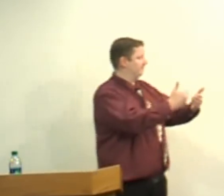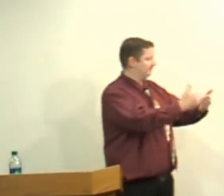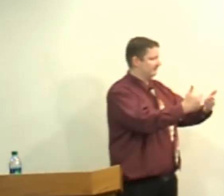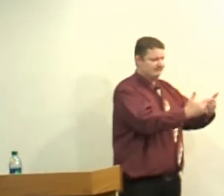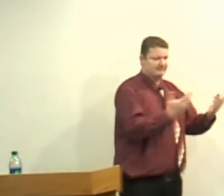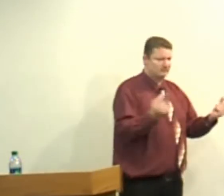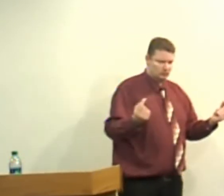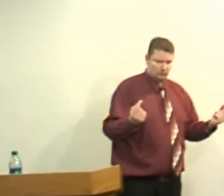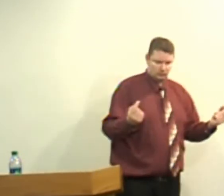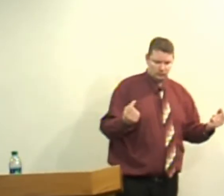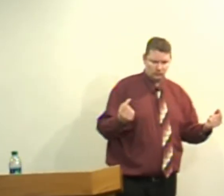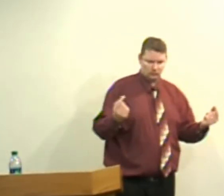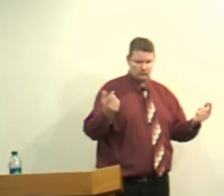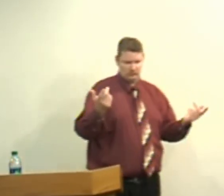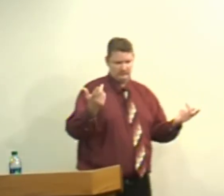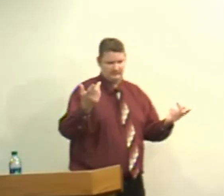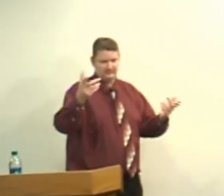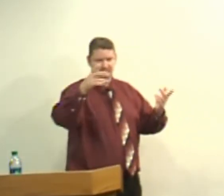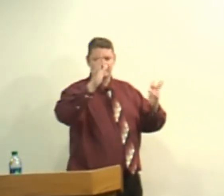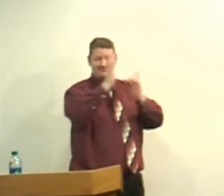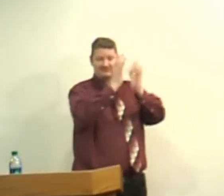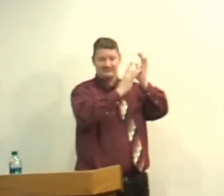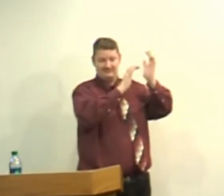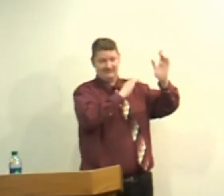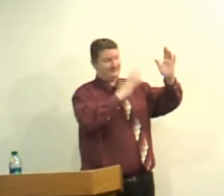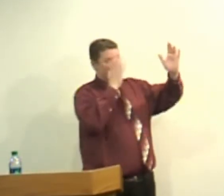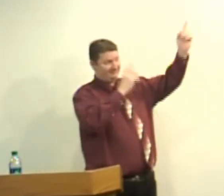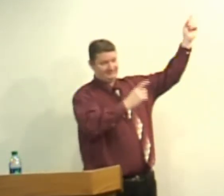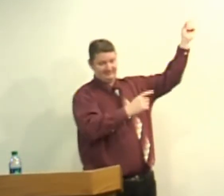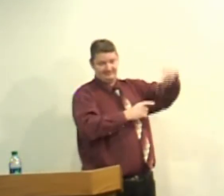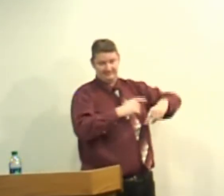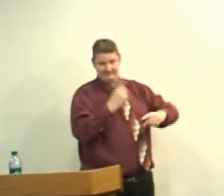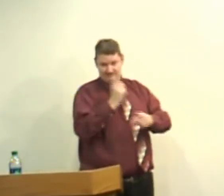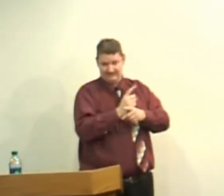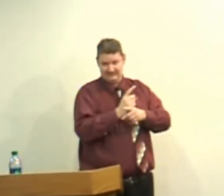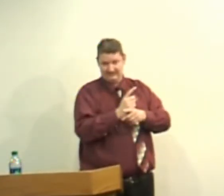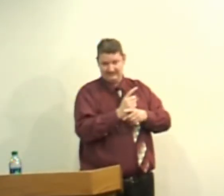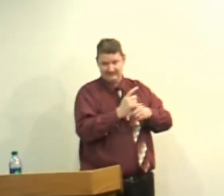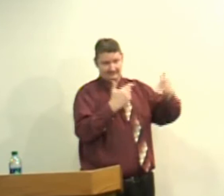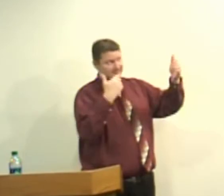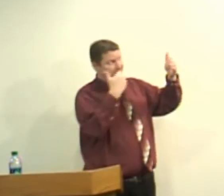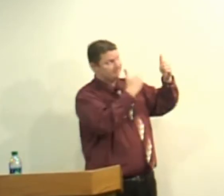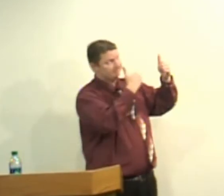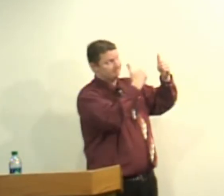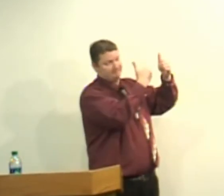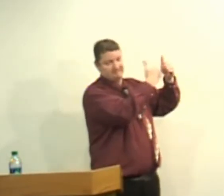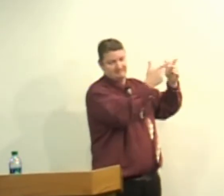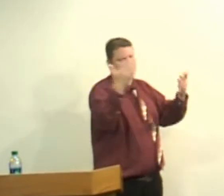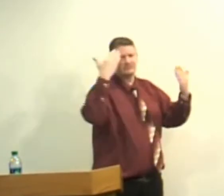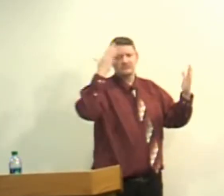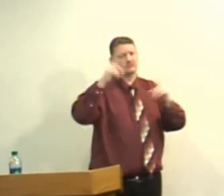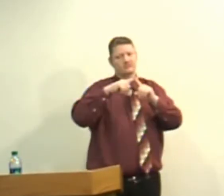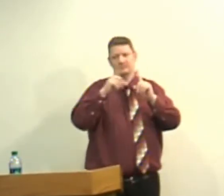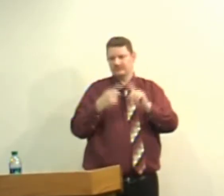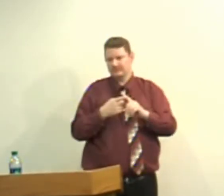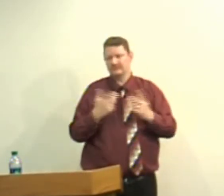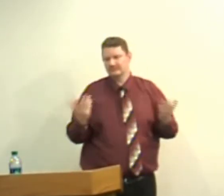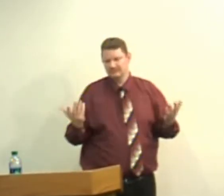So it says, the end of all things is near. Christ is coming again, right? And the time is